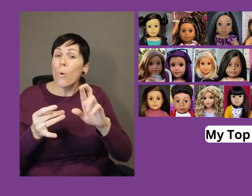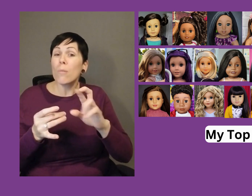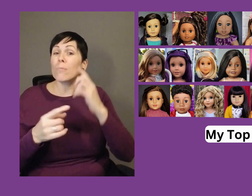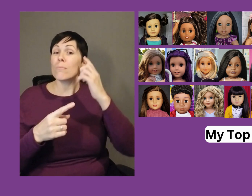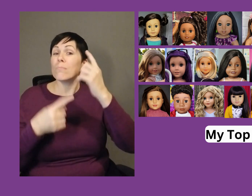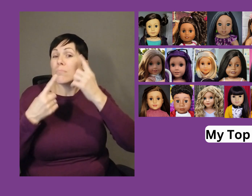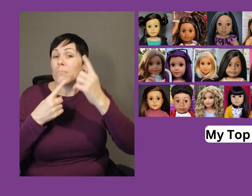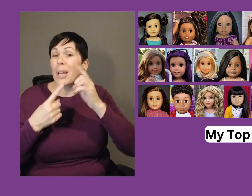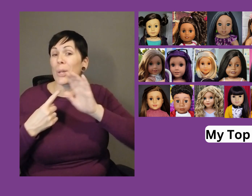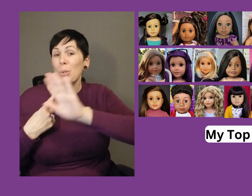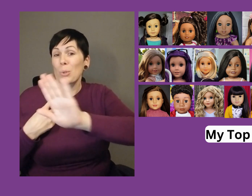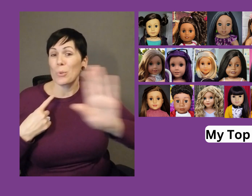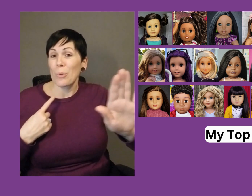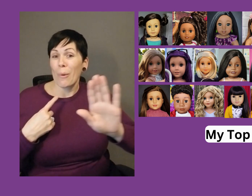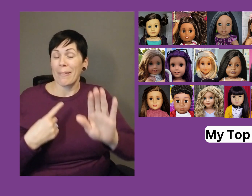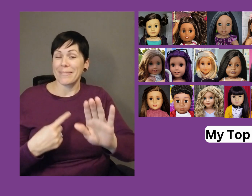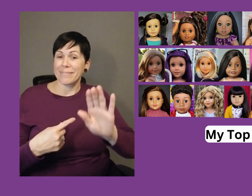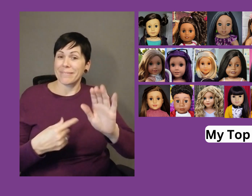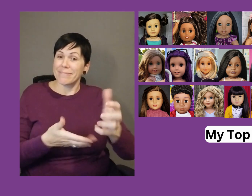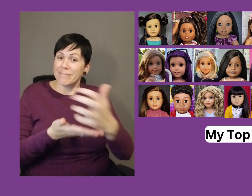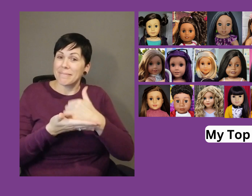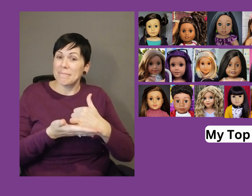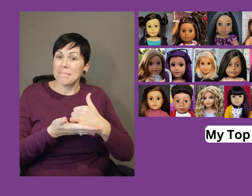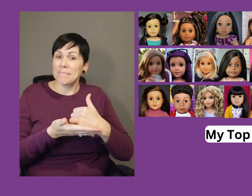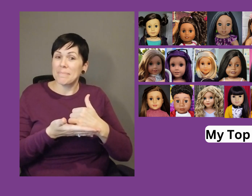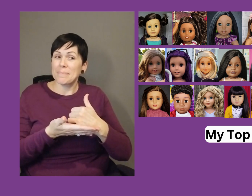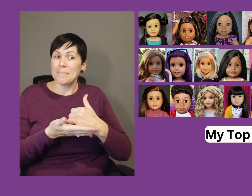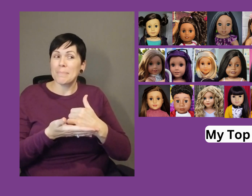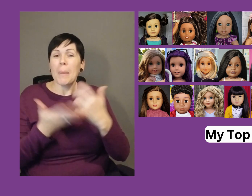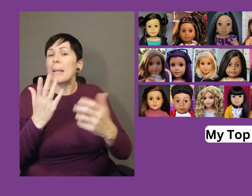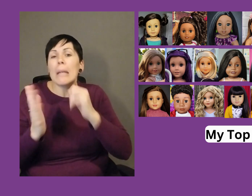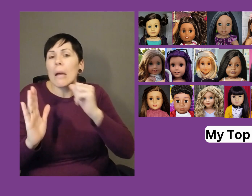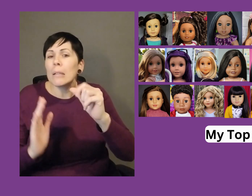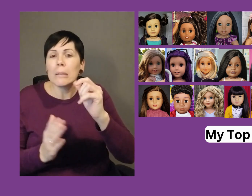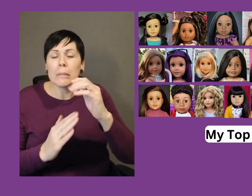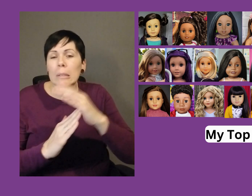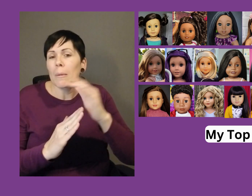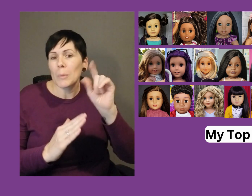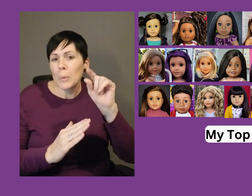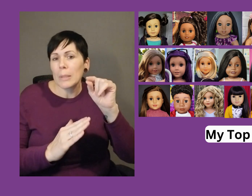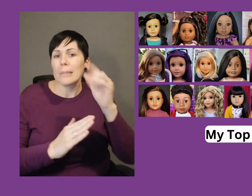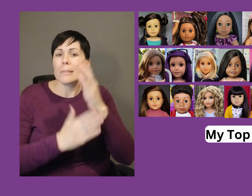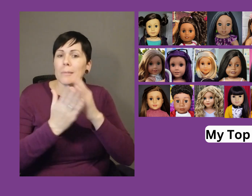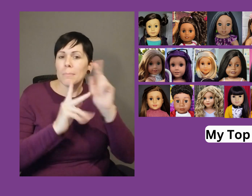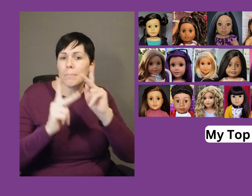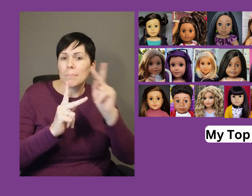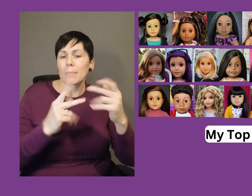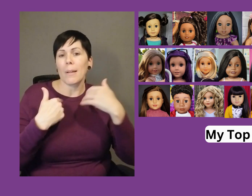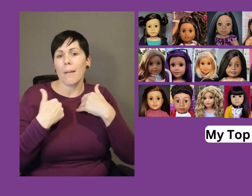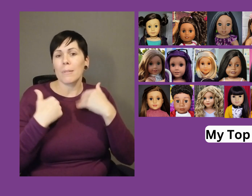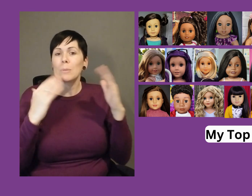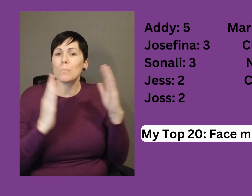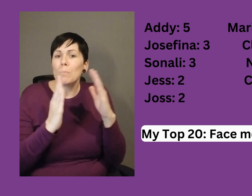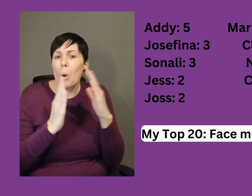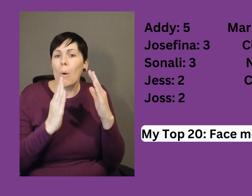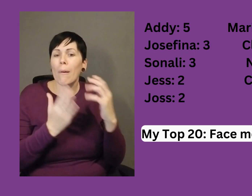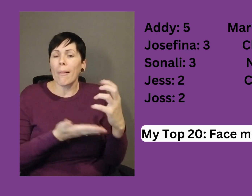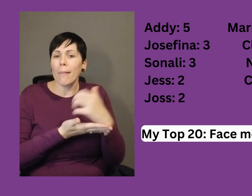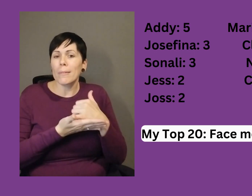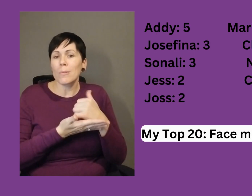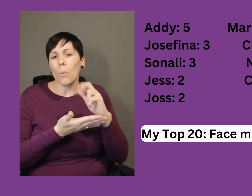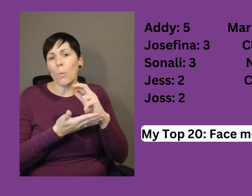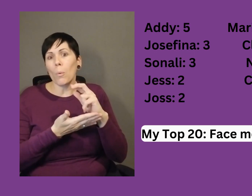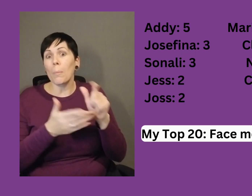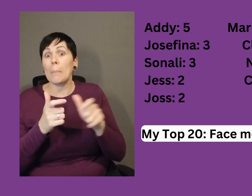think about like, how would you approach this task? And maybe not even top 20, because some people have smaller collections, but